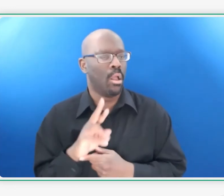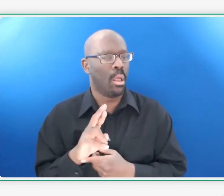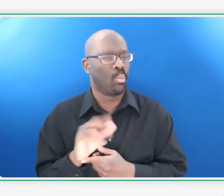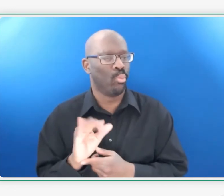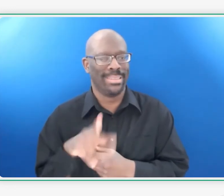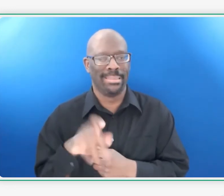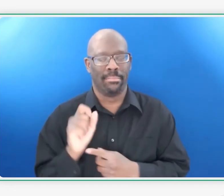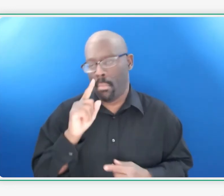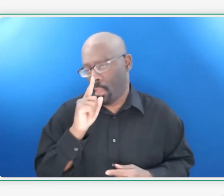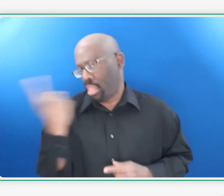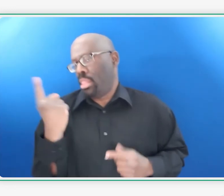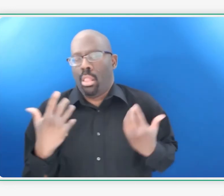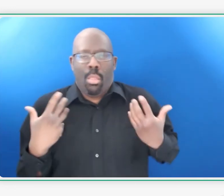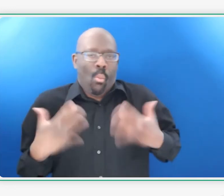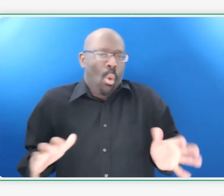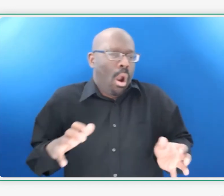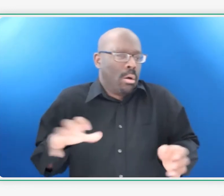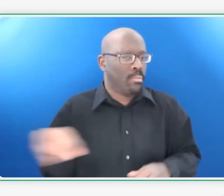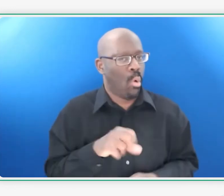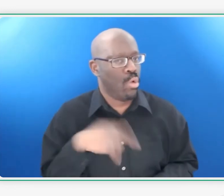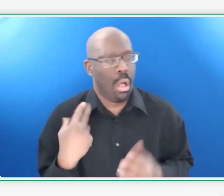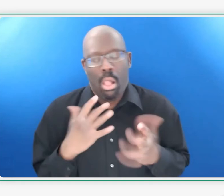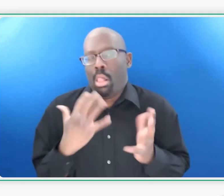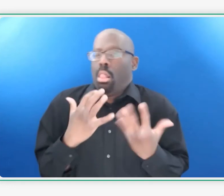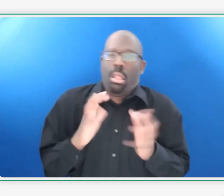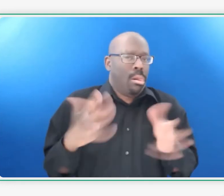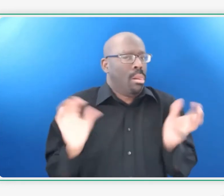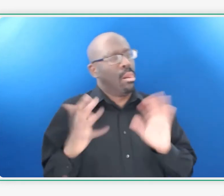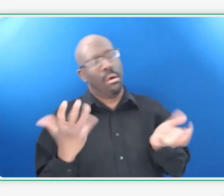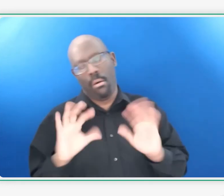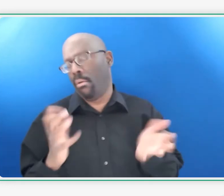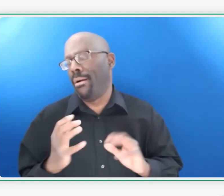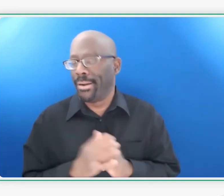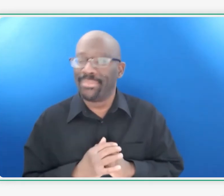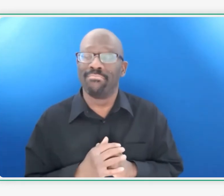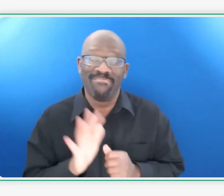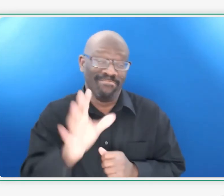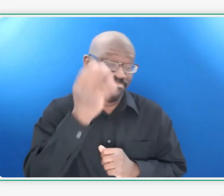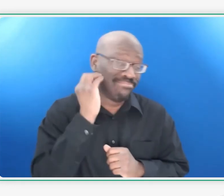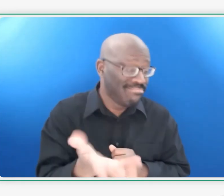So one of the reasons that folks really fear change is that they're very risk adverse.